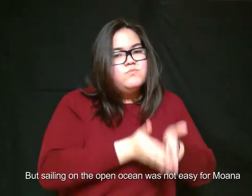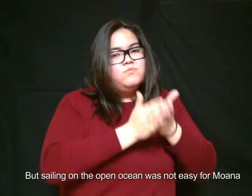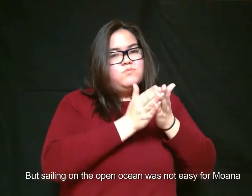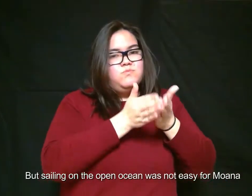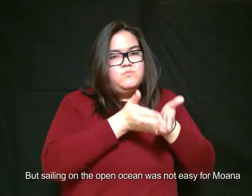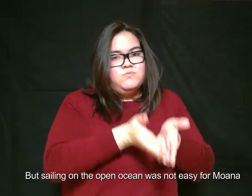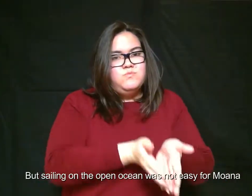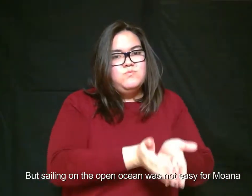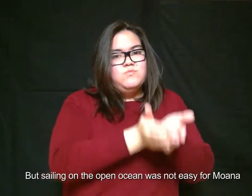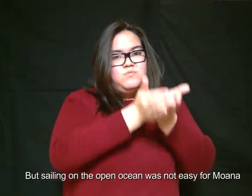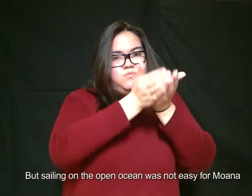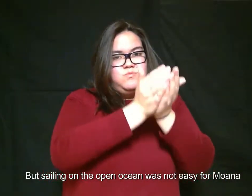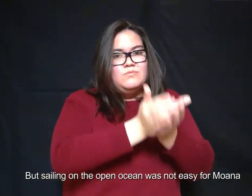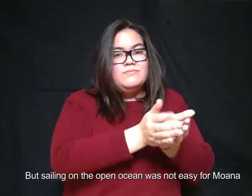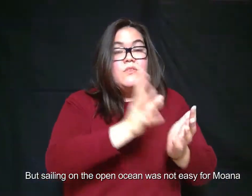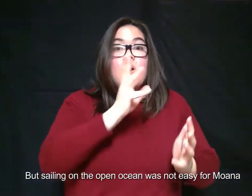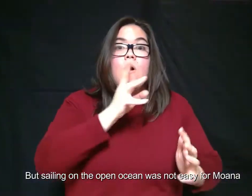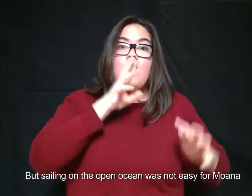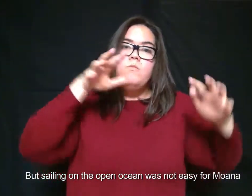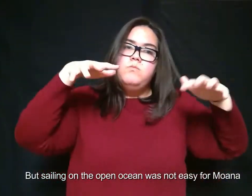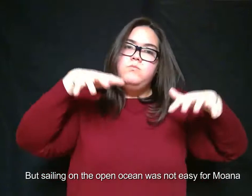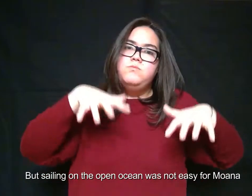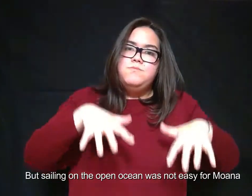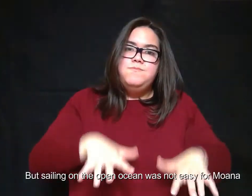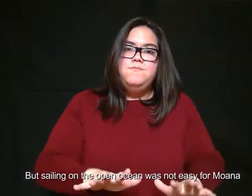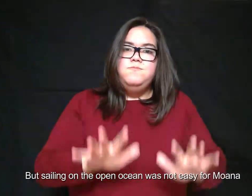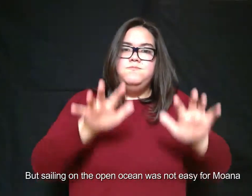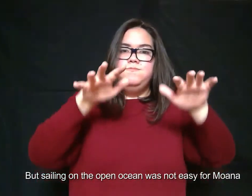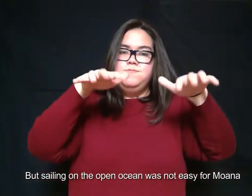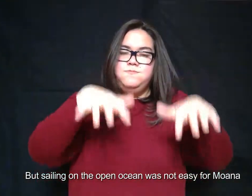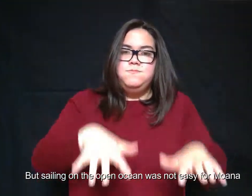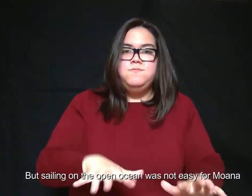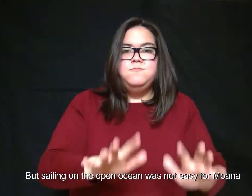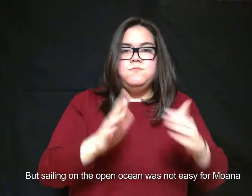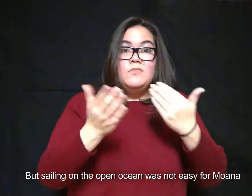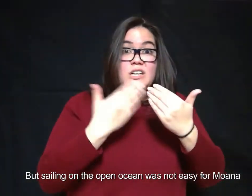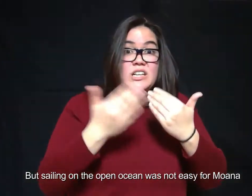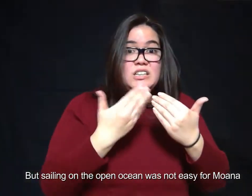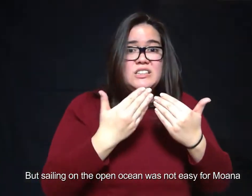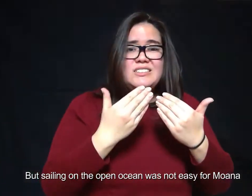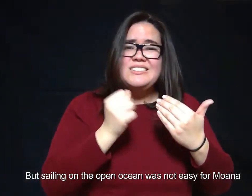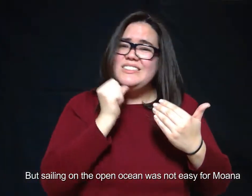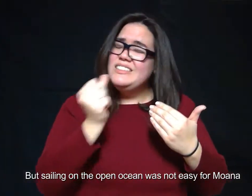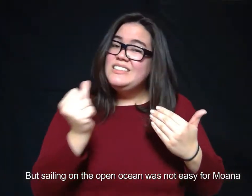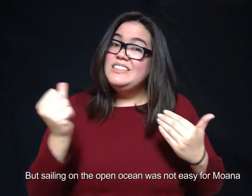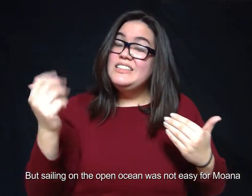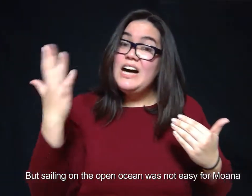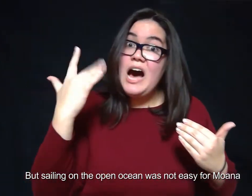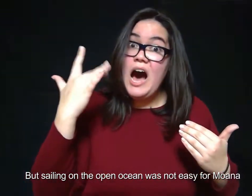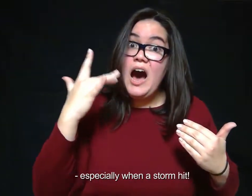But sailing on the open ocean was not easy for Moana, especially when a storm hit.